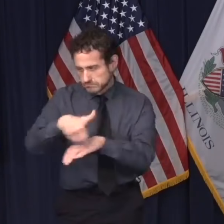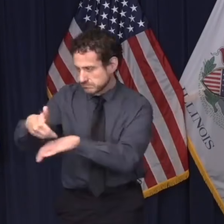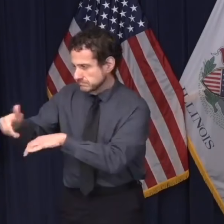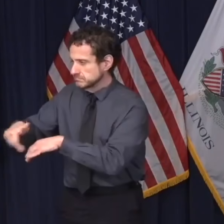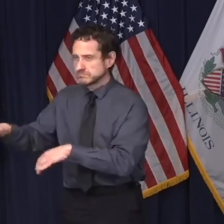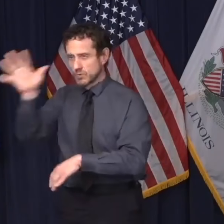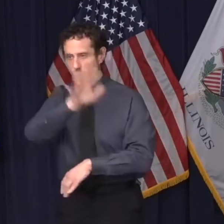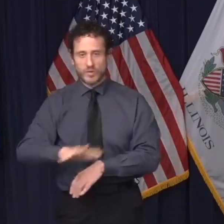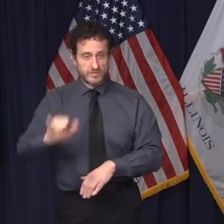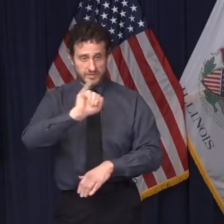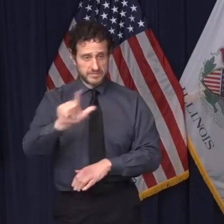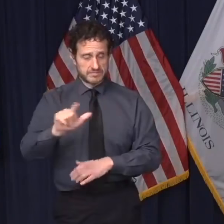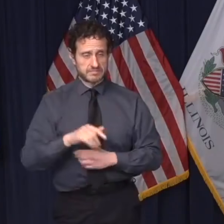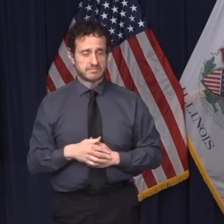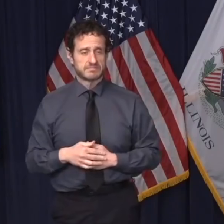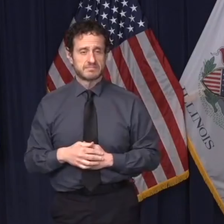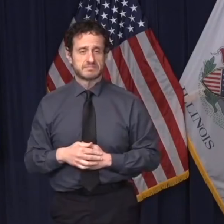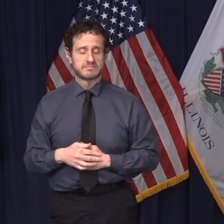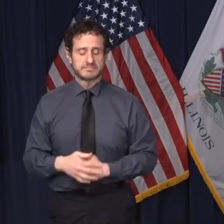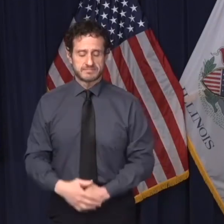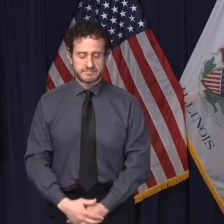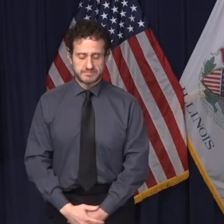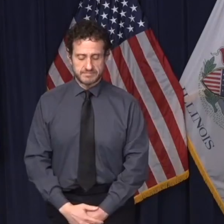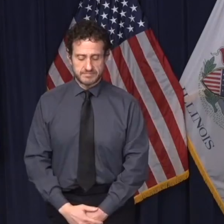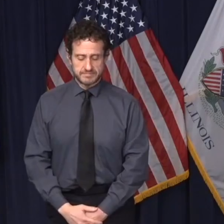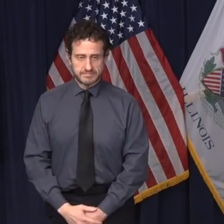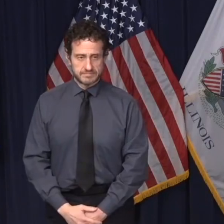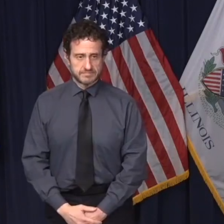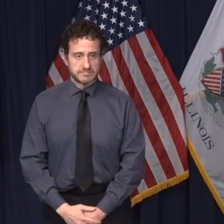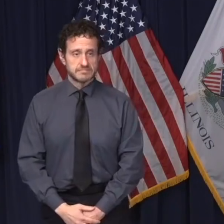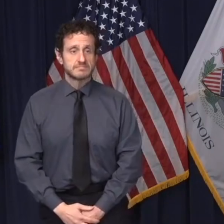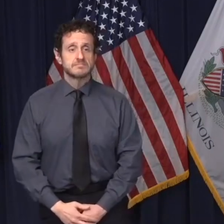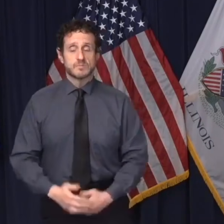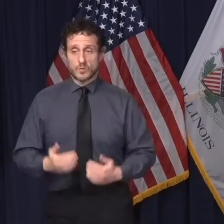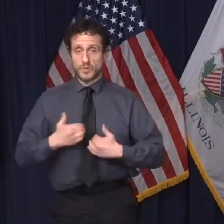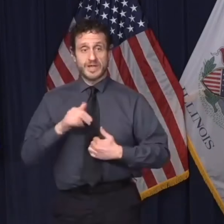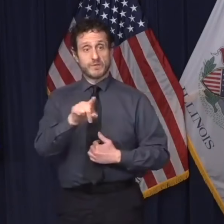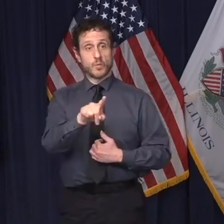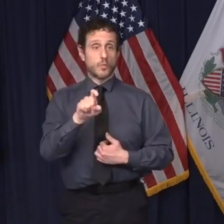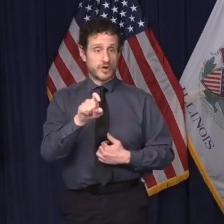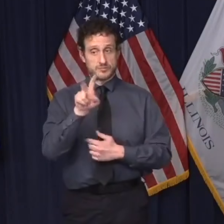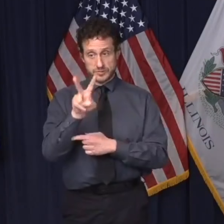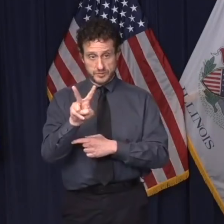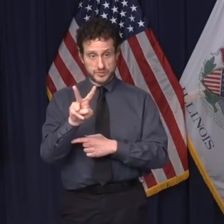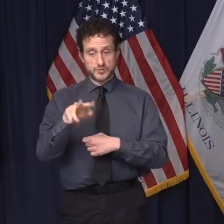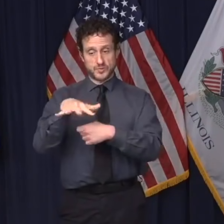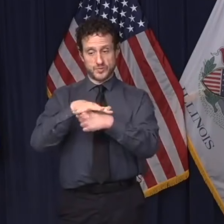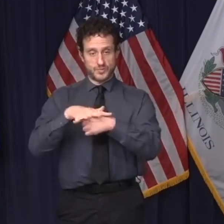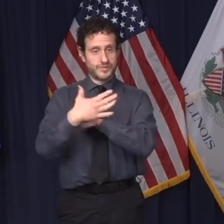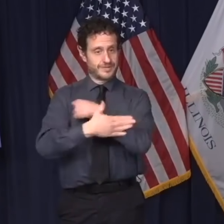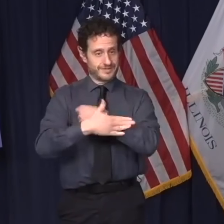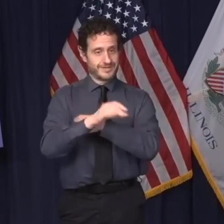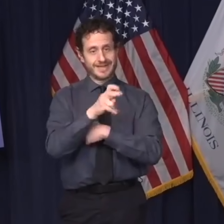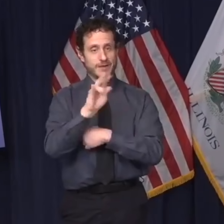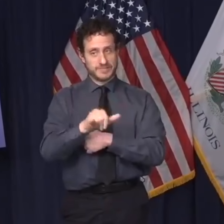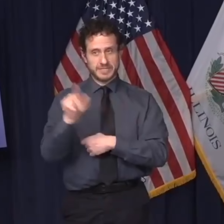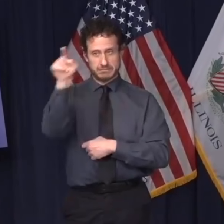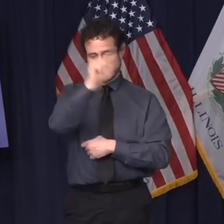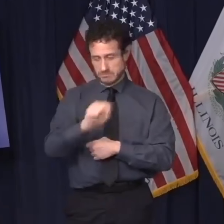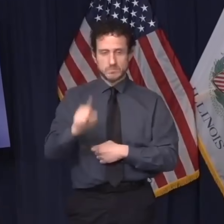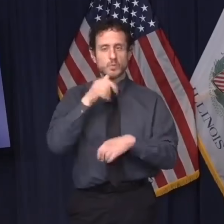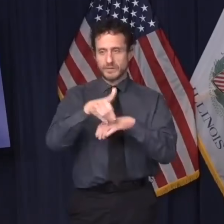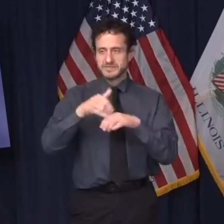our state, including all 102 of our counties. In total, we've sent